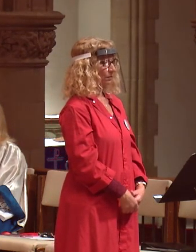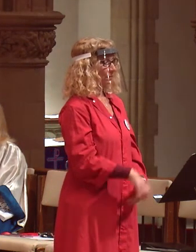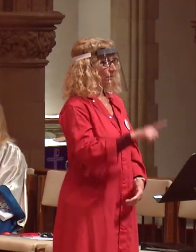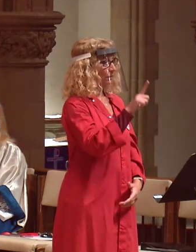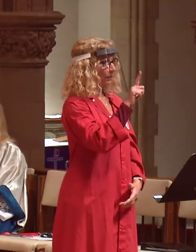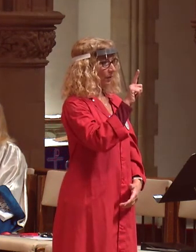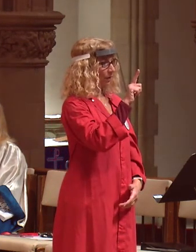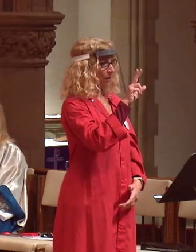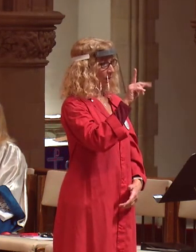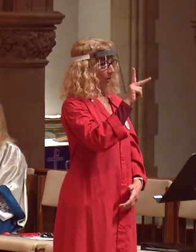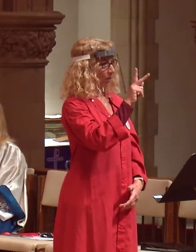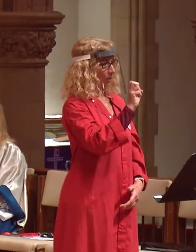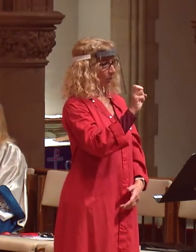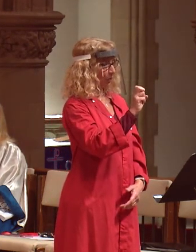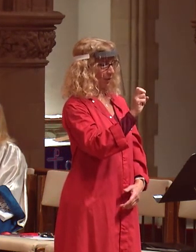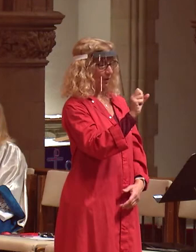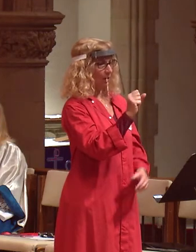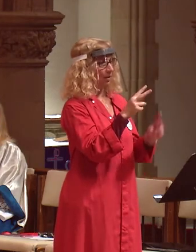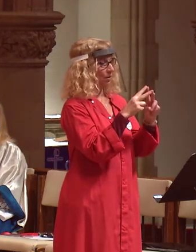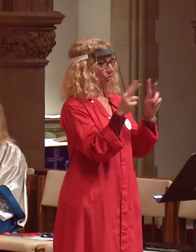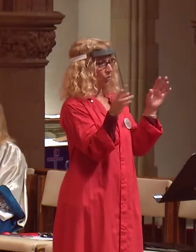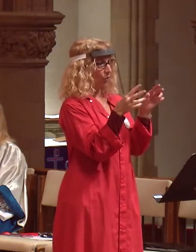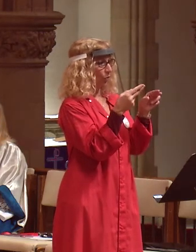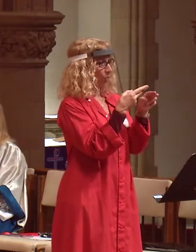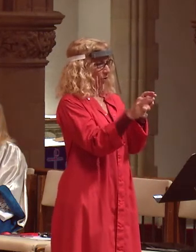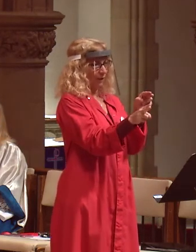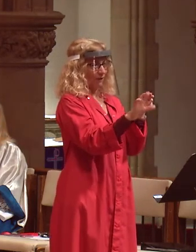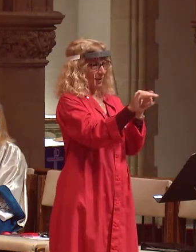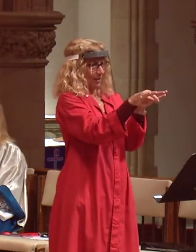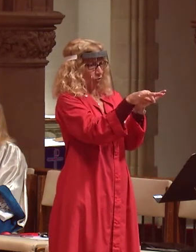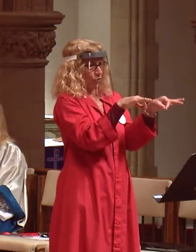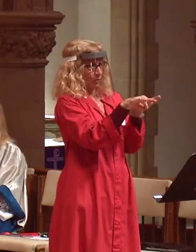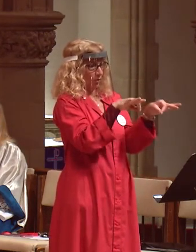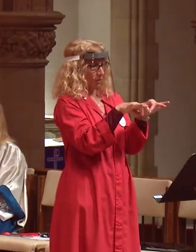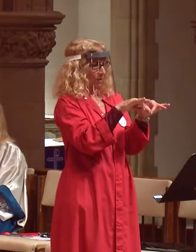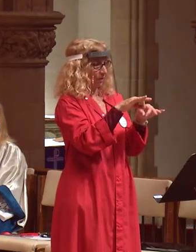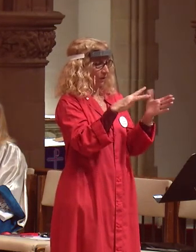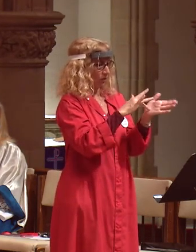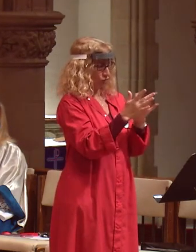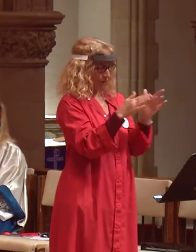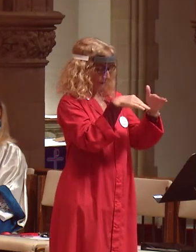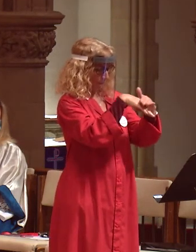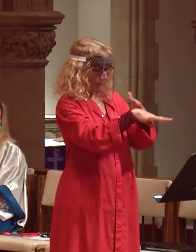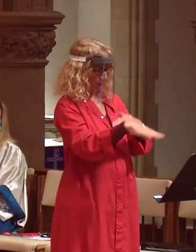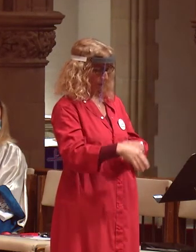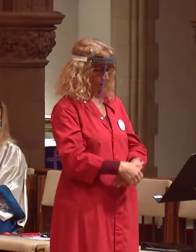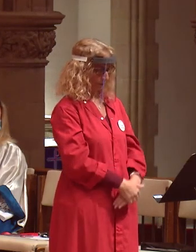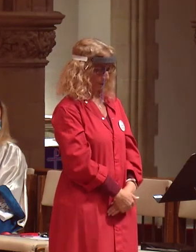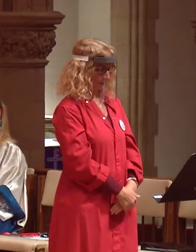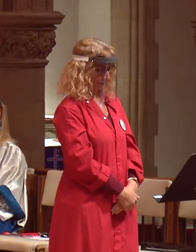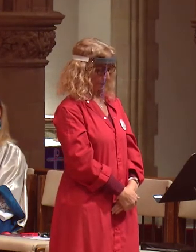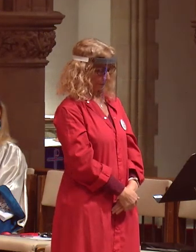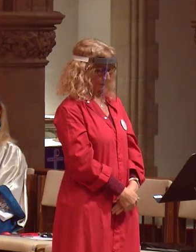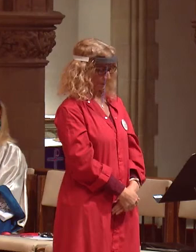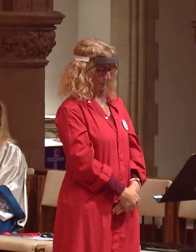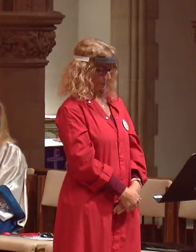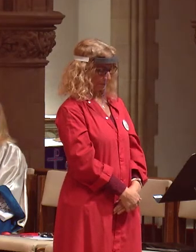Luke is so brief in describing the birth of Jesus. Lucas es muy breve al describir el nacimiento de Jesús.